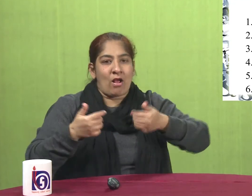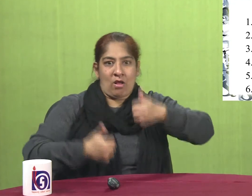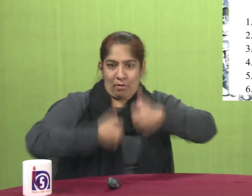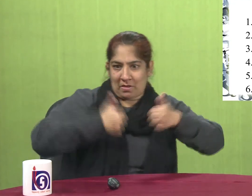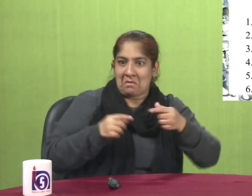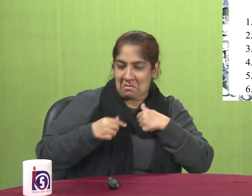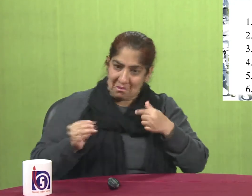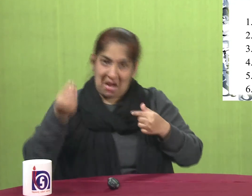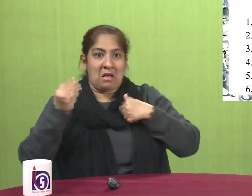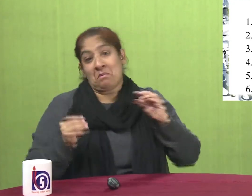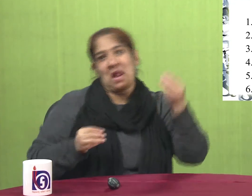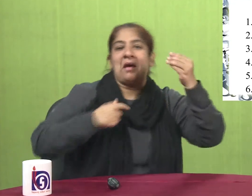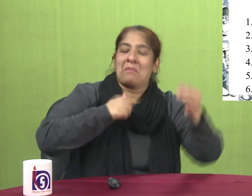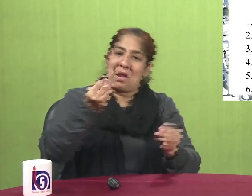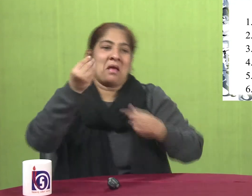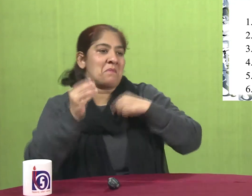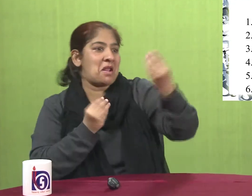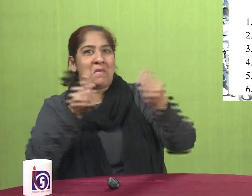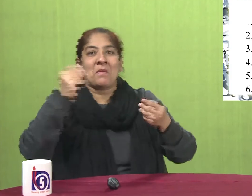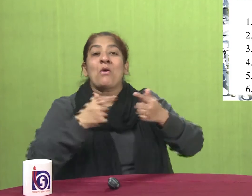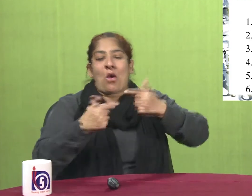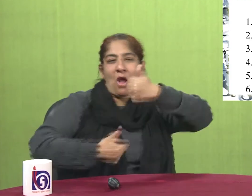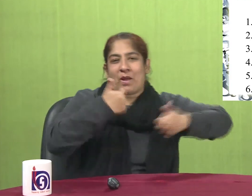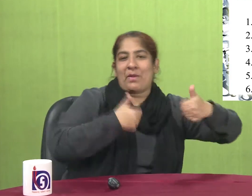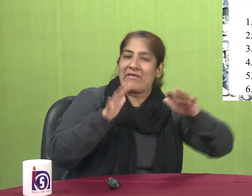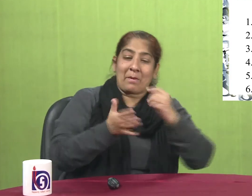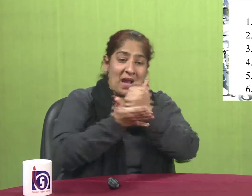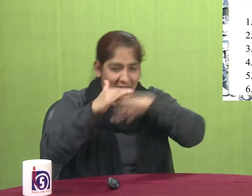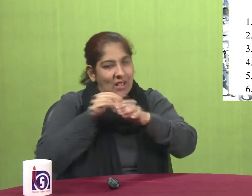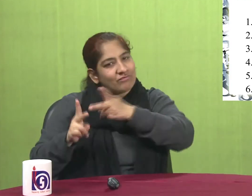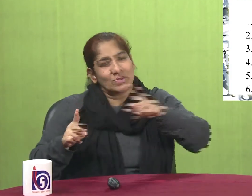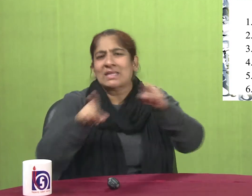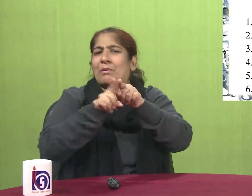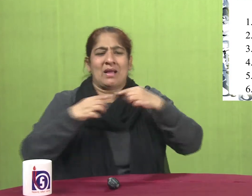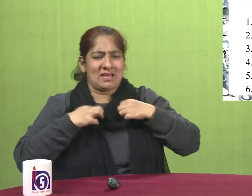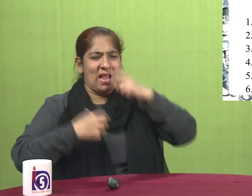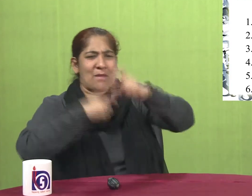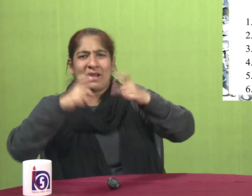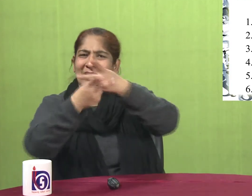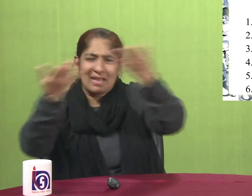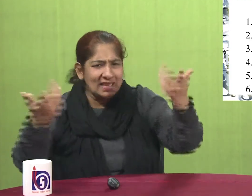more services and the benefit we get. So these are so many benefits